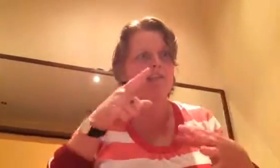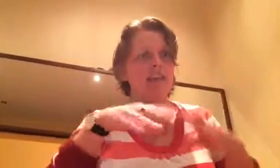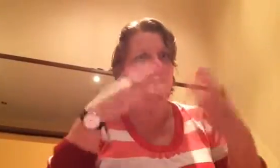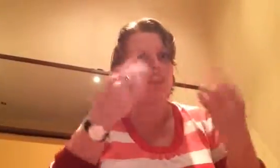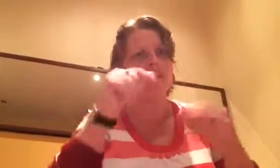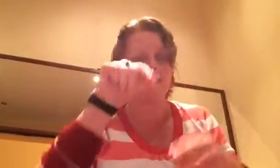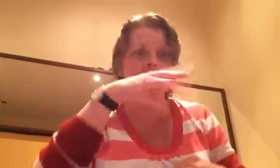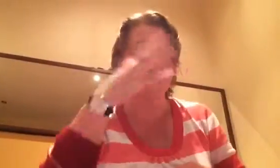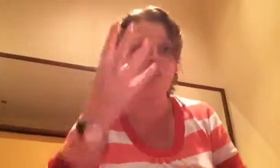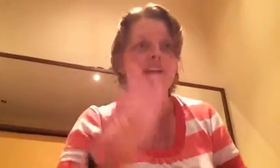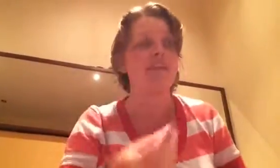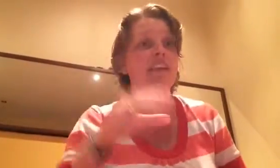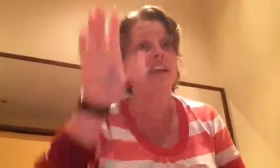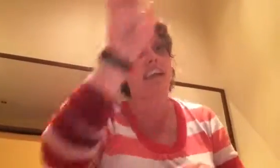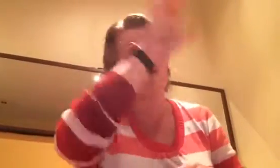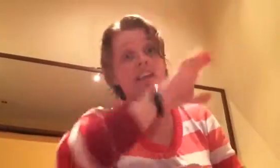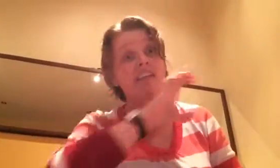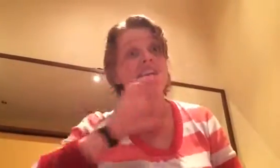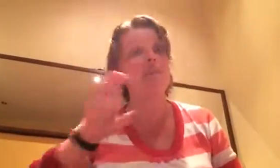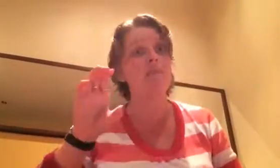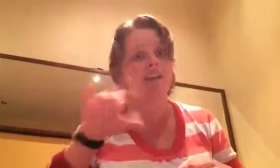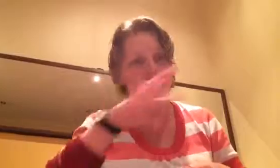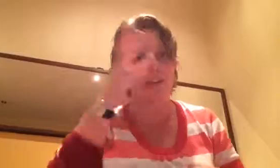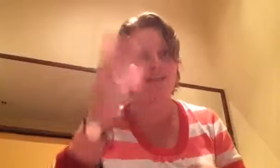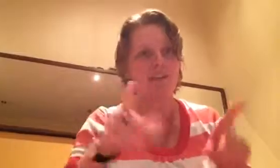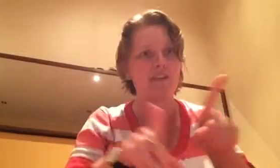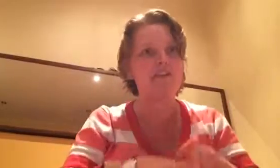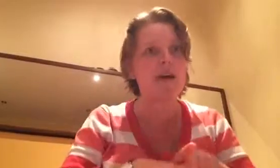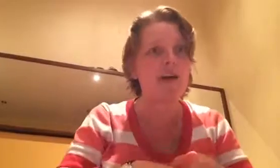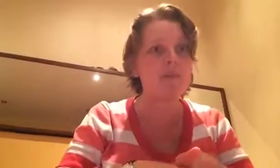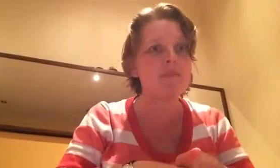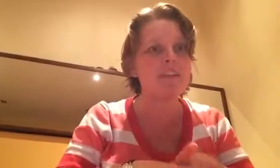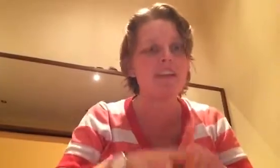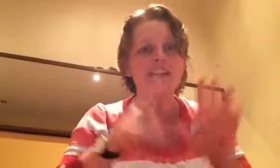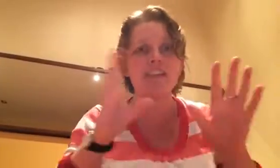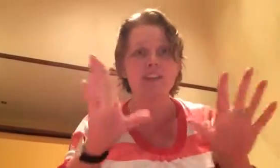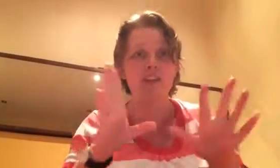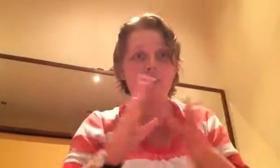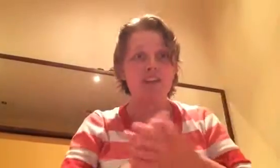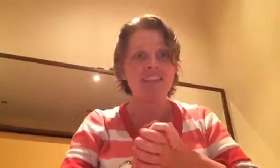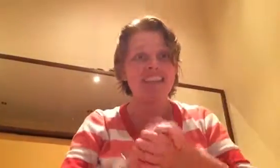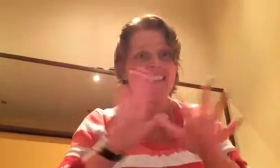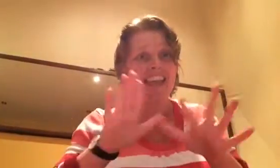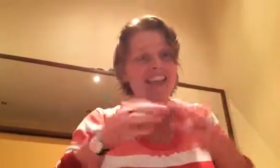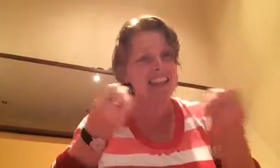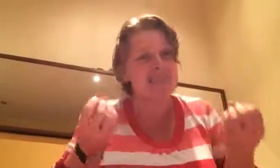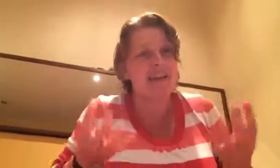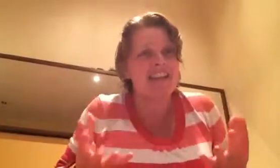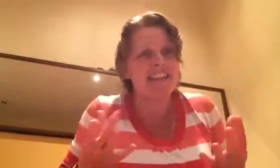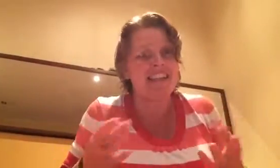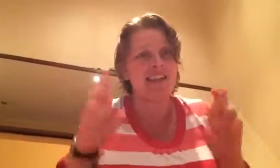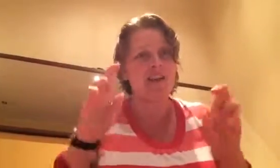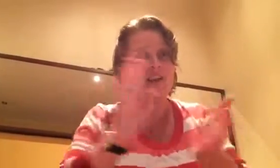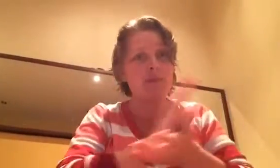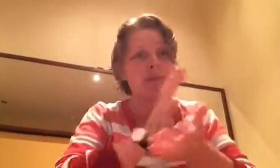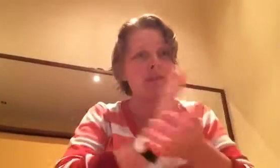of things in South Africa and other parts of Africa as well. So yeah, that's about it. I hope you enjoy